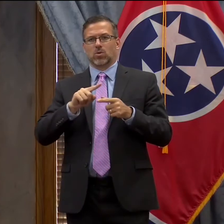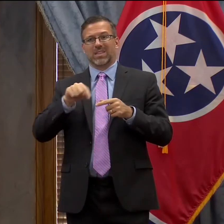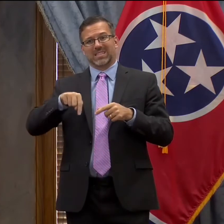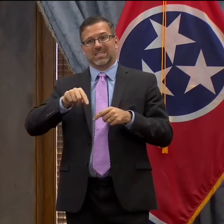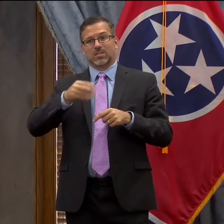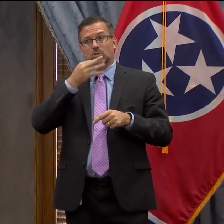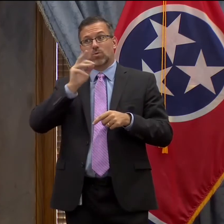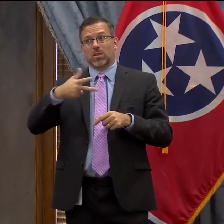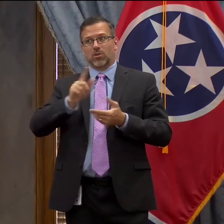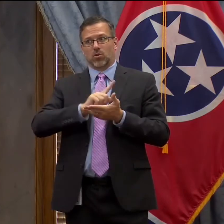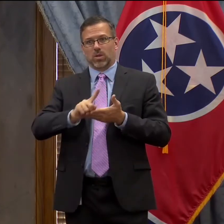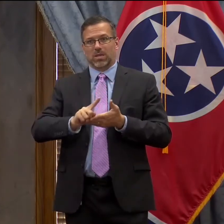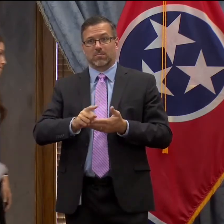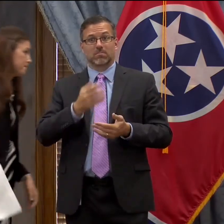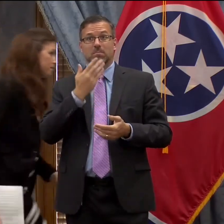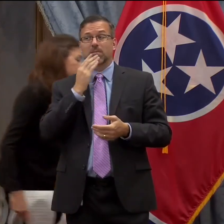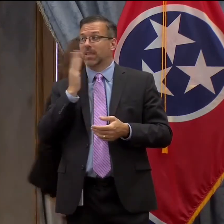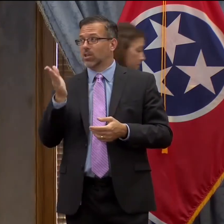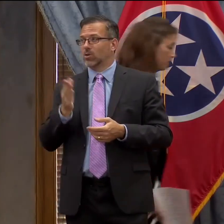week. Yes, sir.